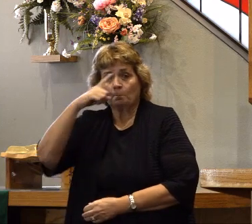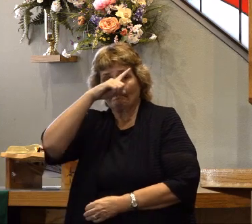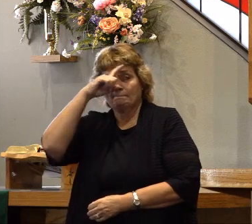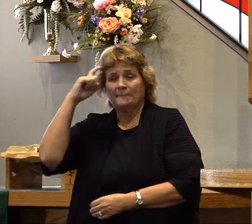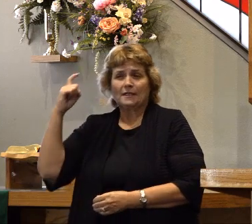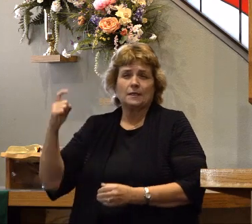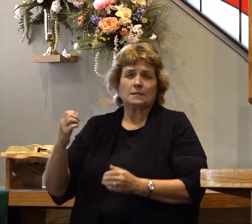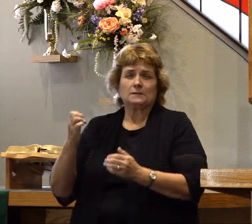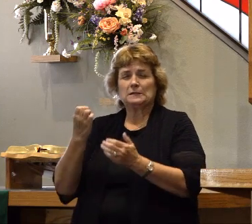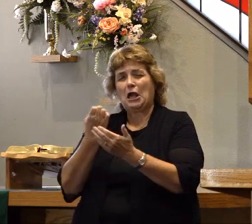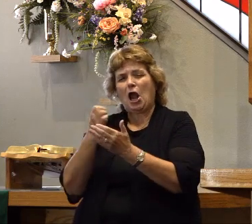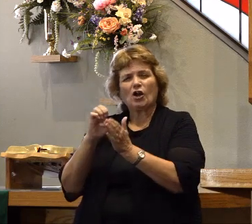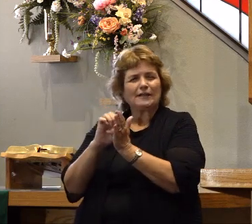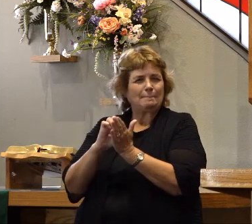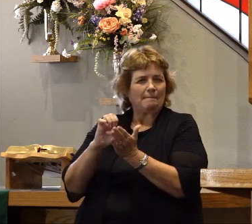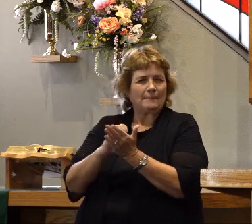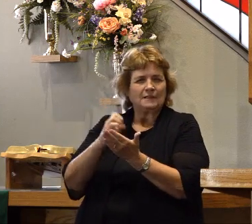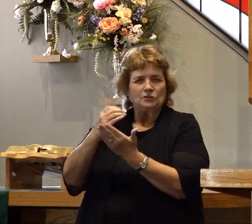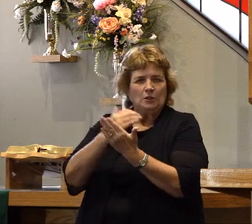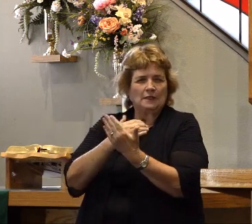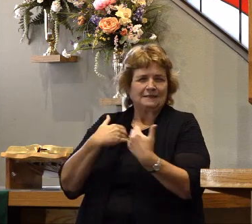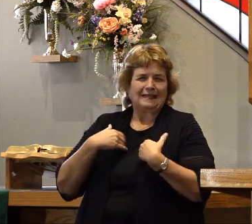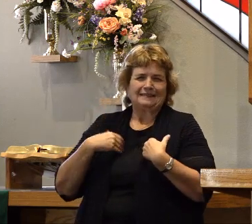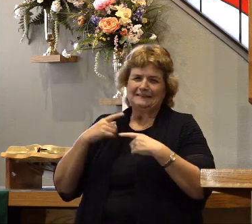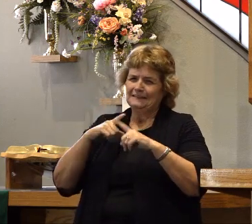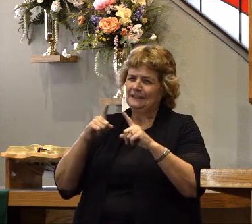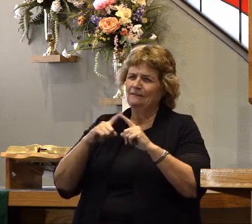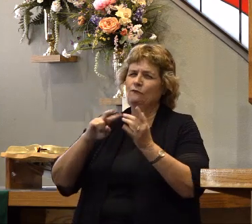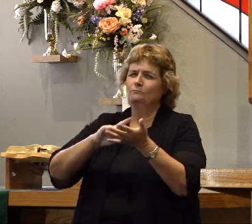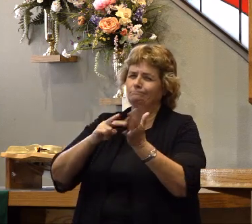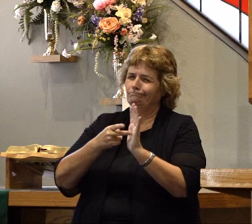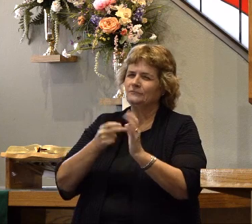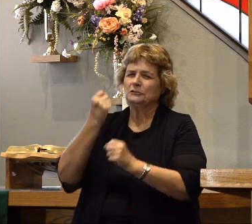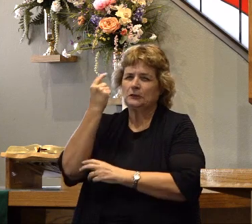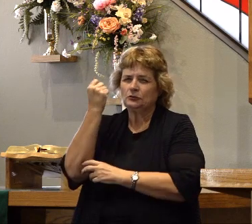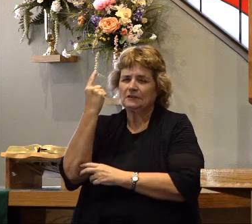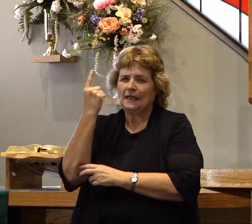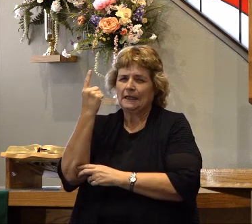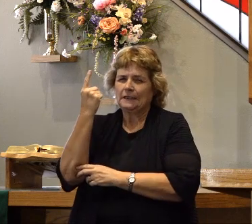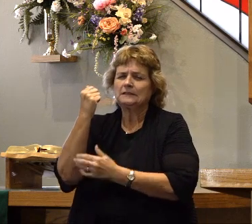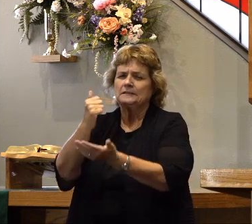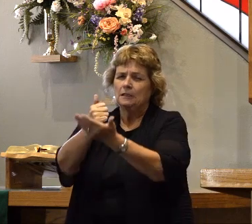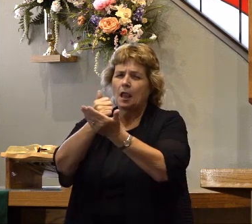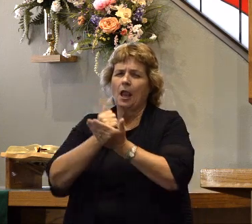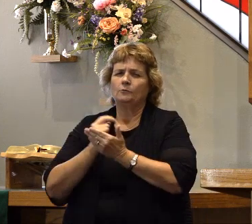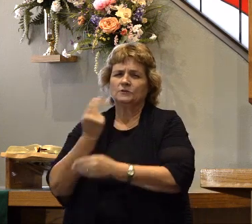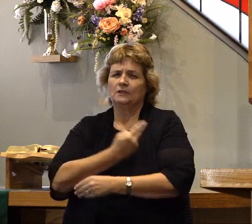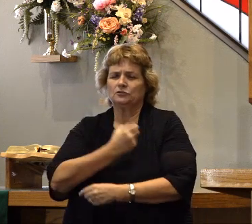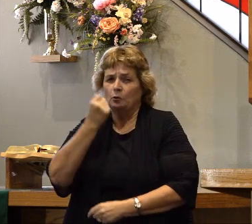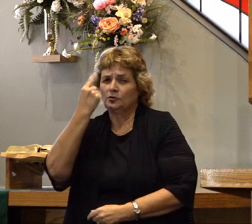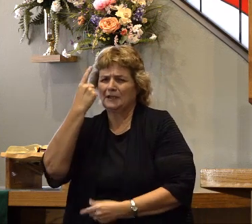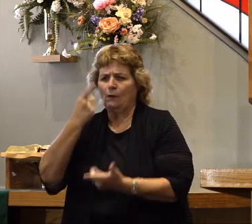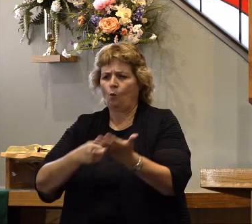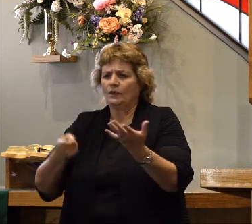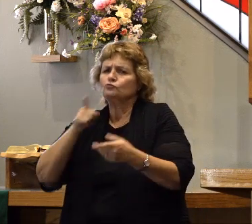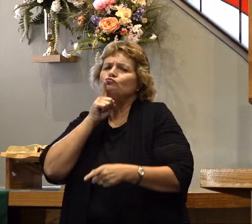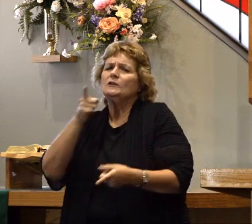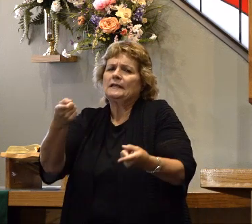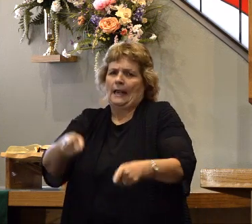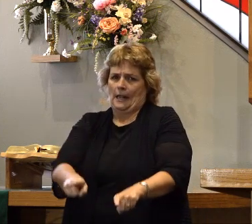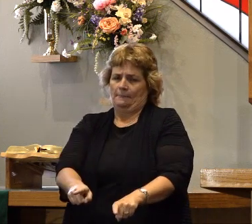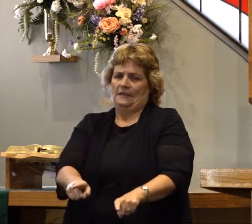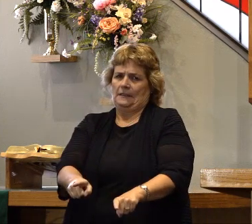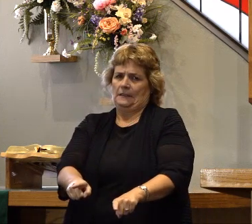different interpretations, it's helpful for us to grasp what is going on and see where